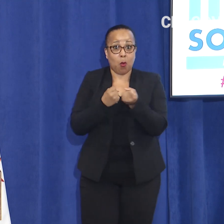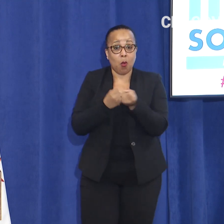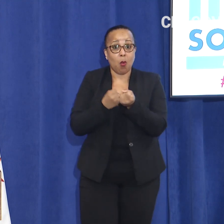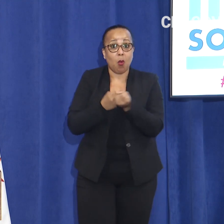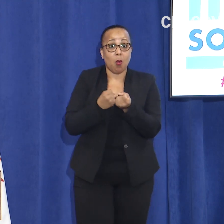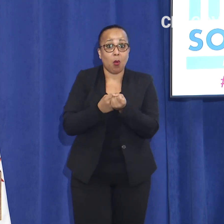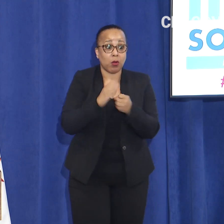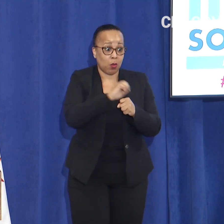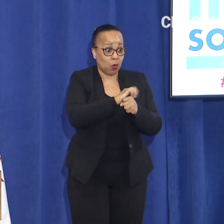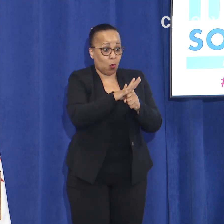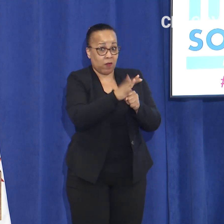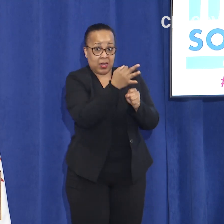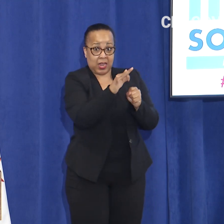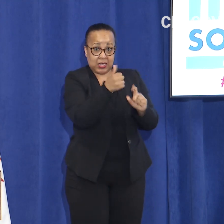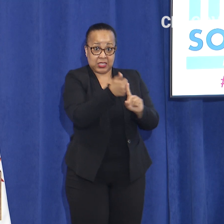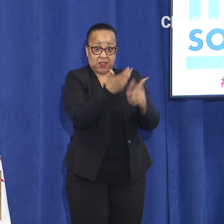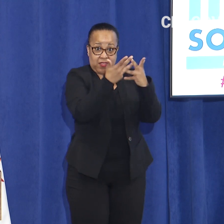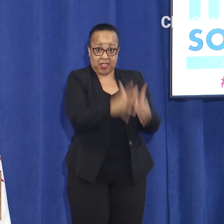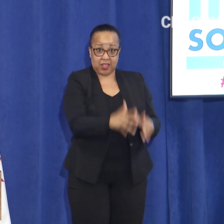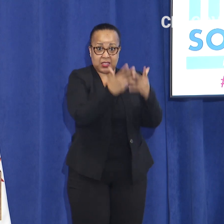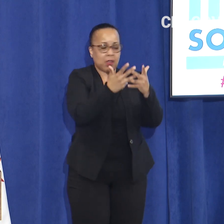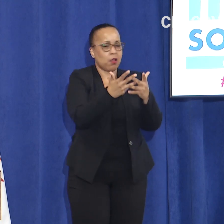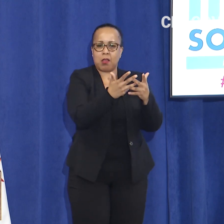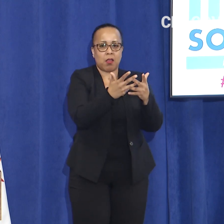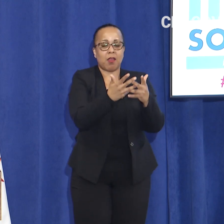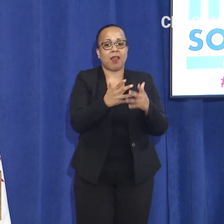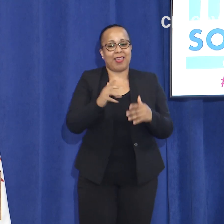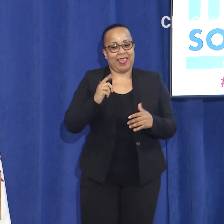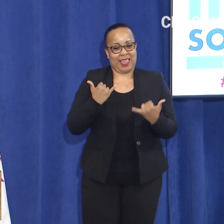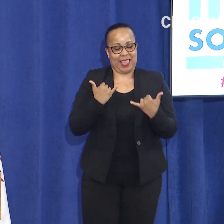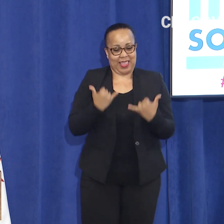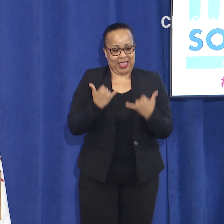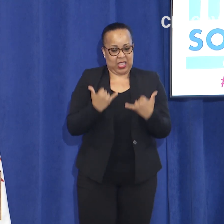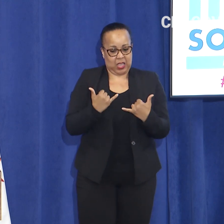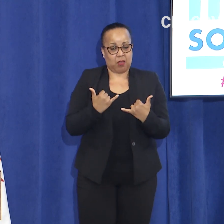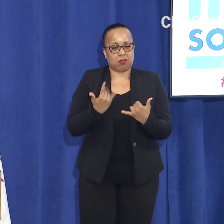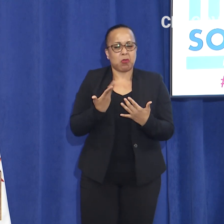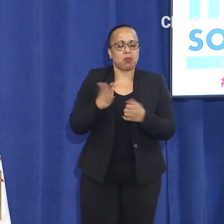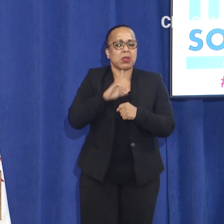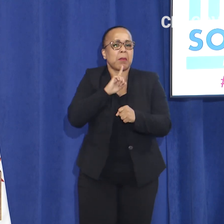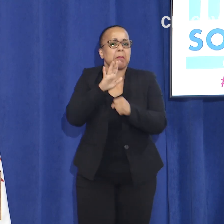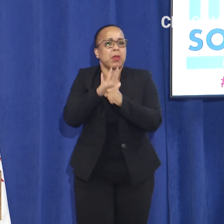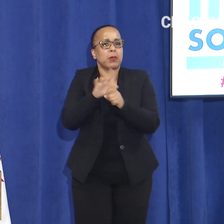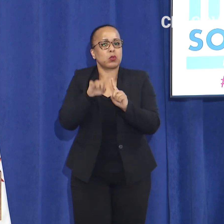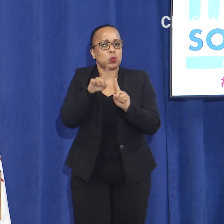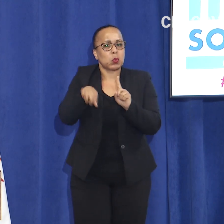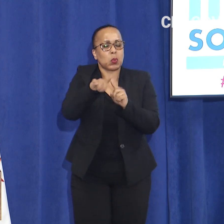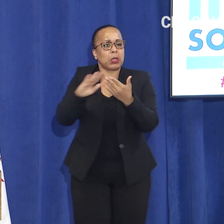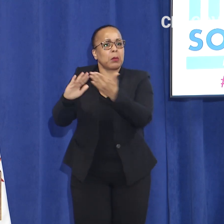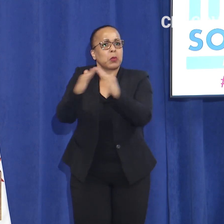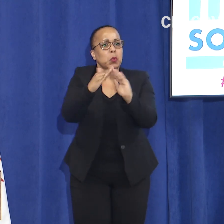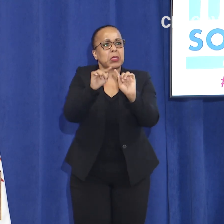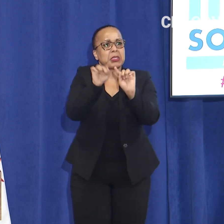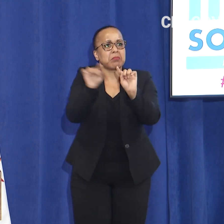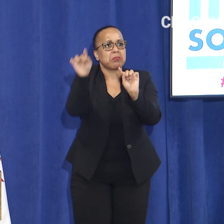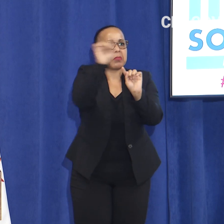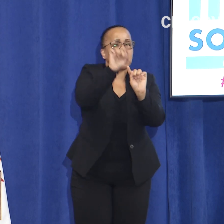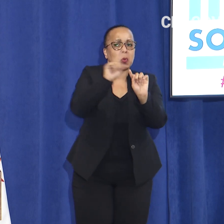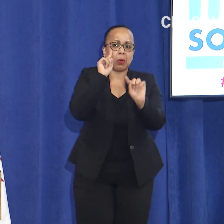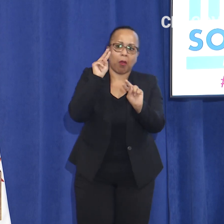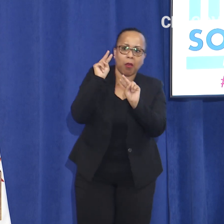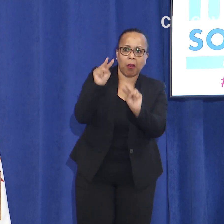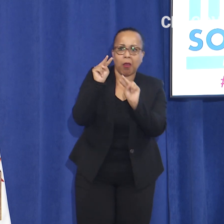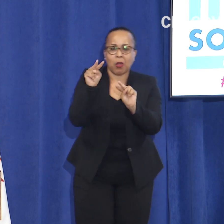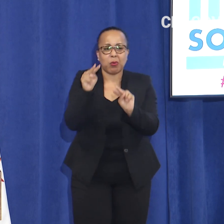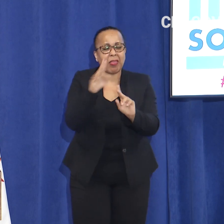just COVID-19 itself. It stands as our latest recommitment to our communities who are hungry